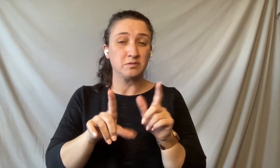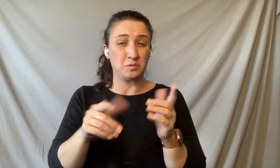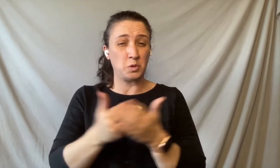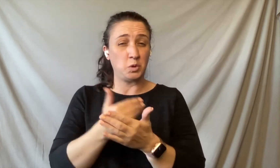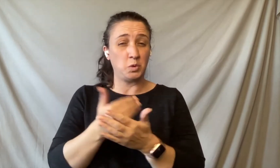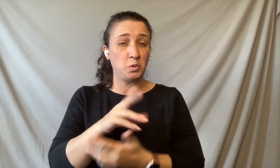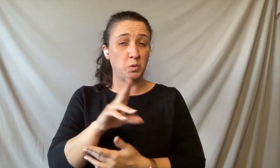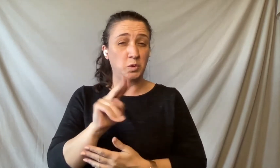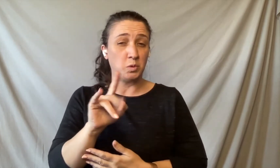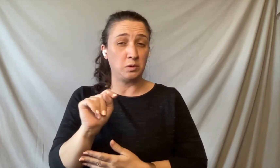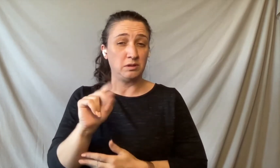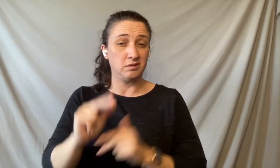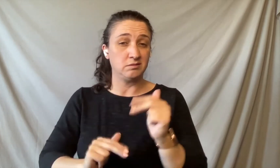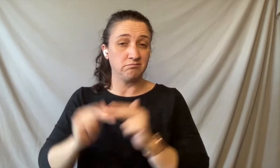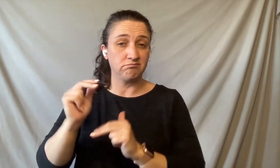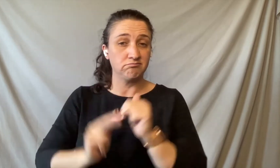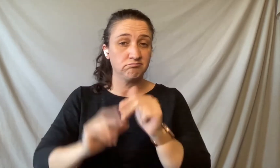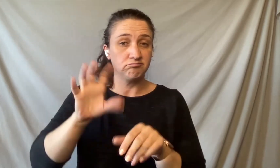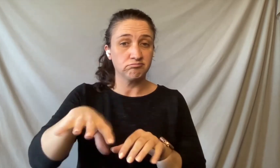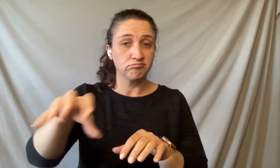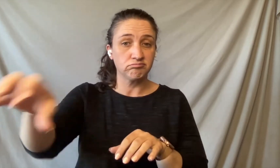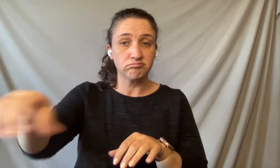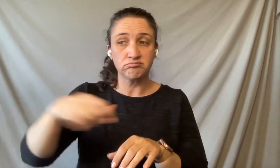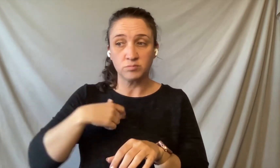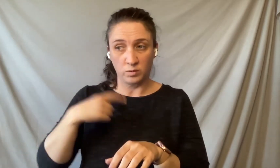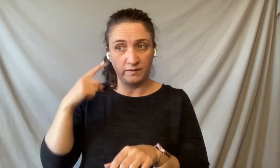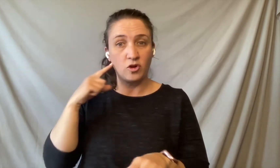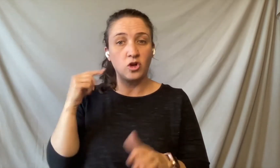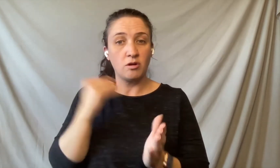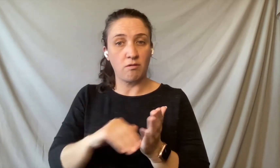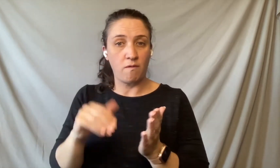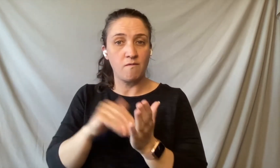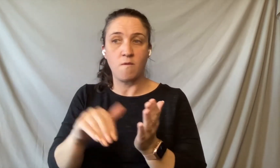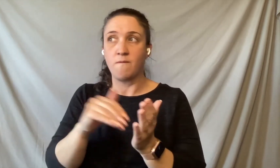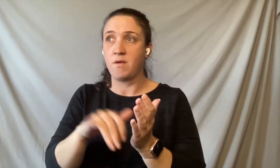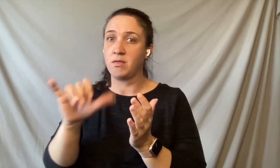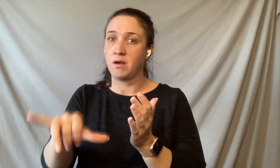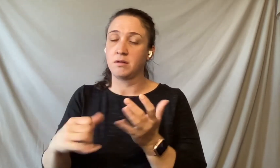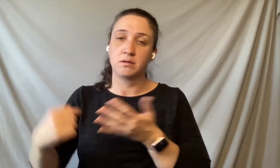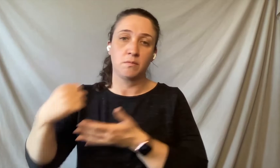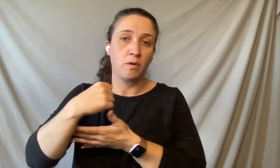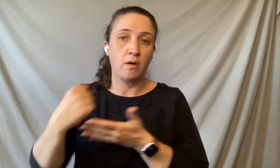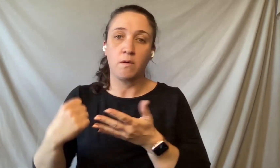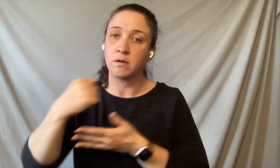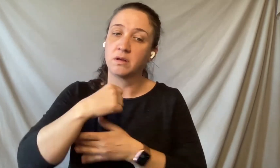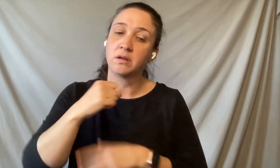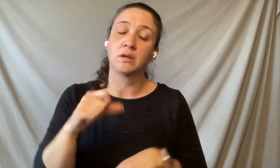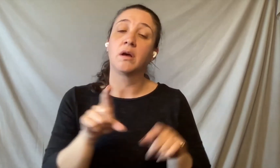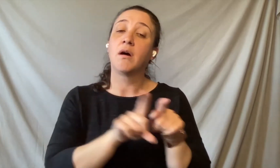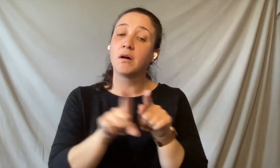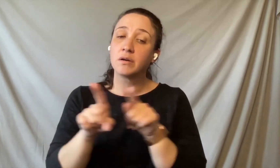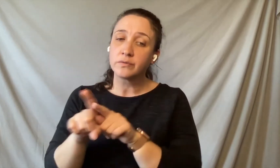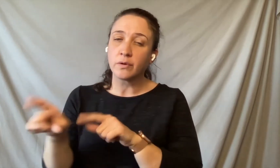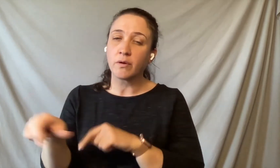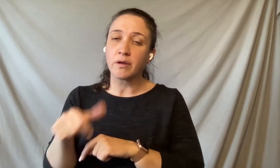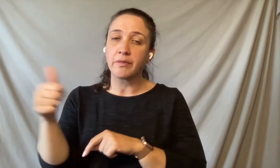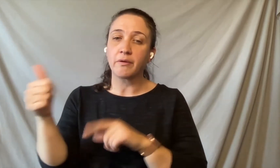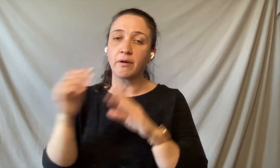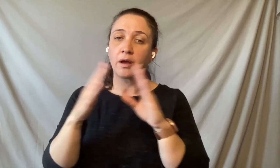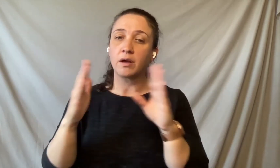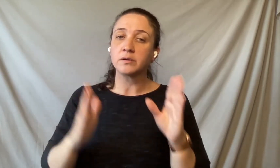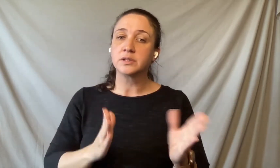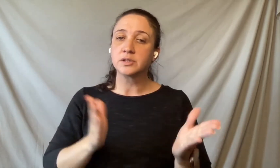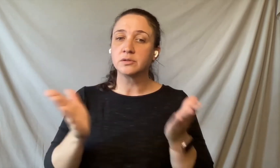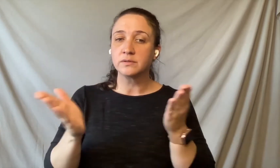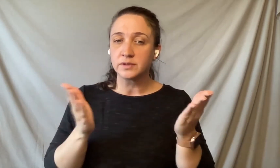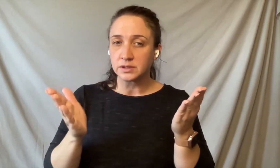I think we've heard multiple times, multiple people said that that's a priority. And then there's other housing services, right?